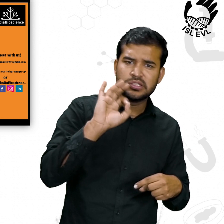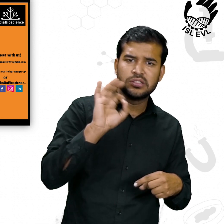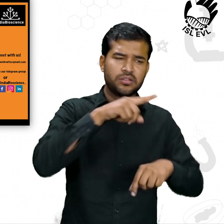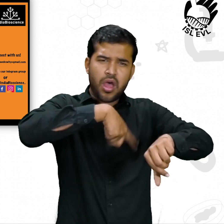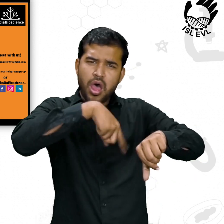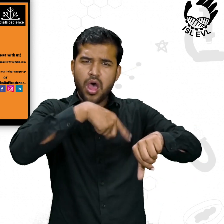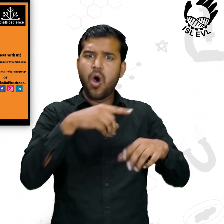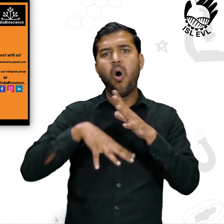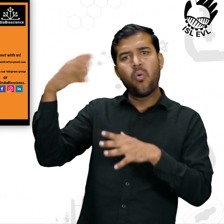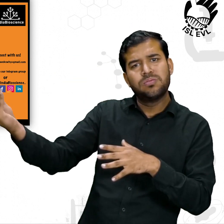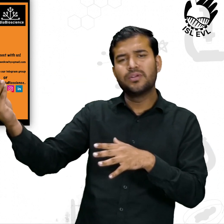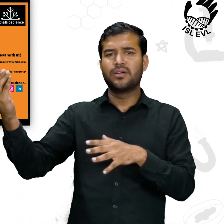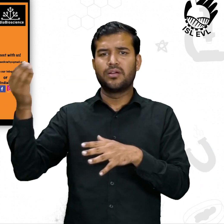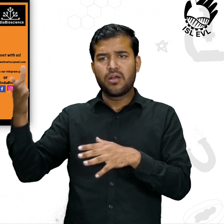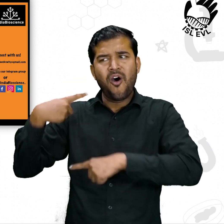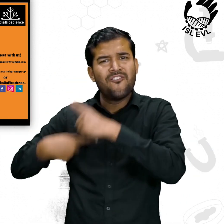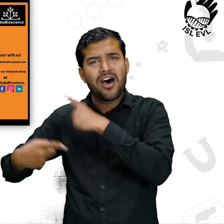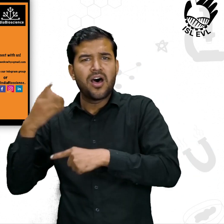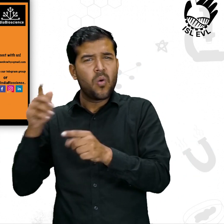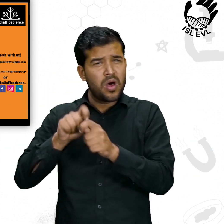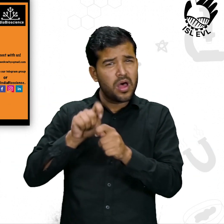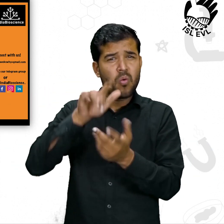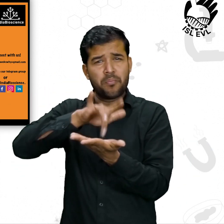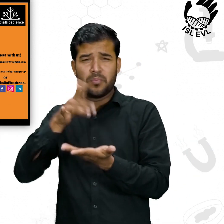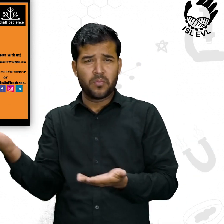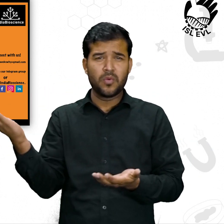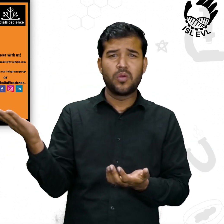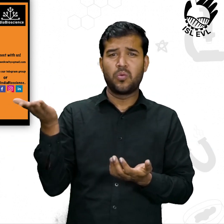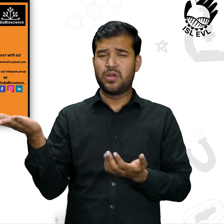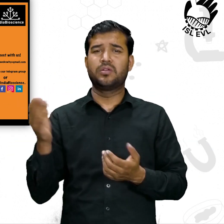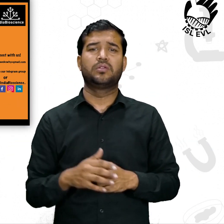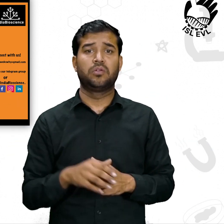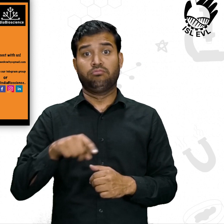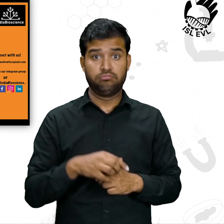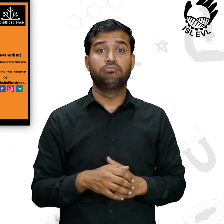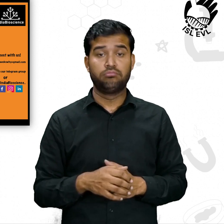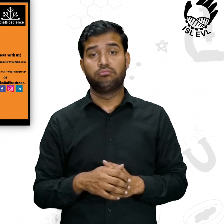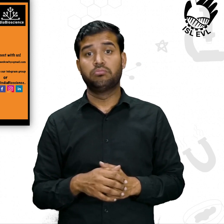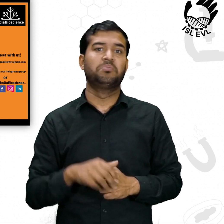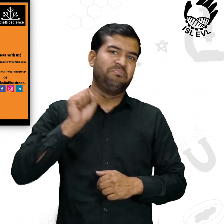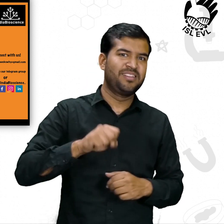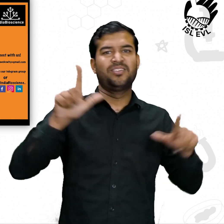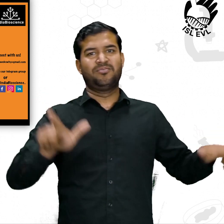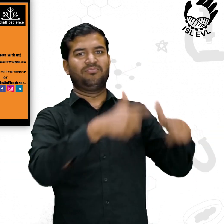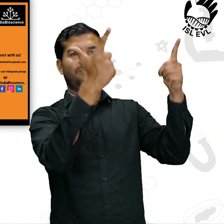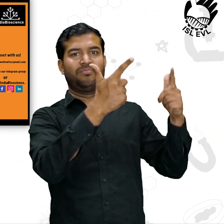you do? Could you talk a little bit about that? Yeah, sure. So for some amount of time you have to live in the forest.